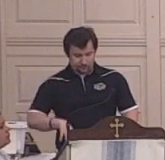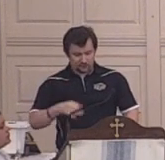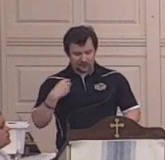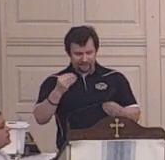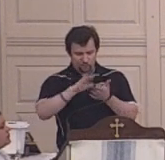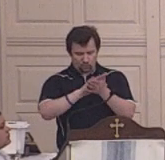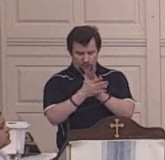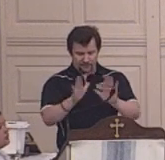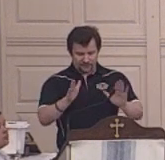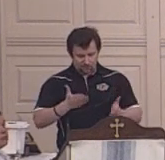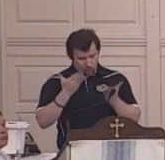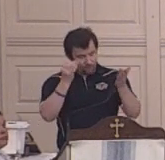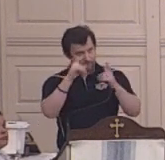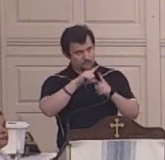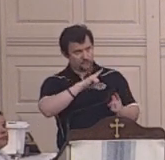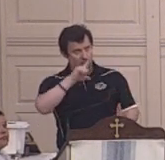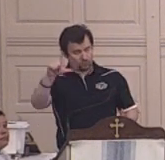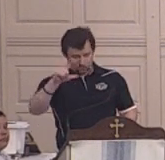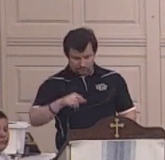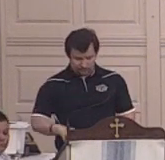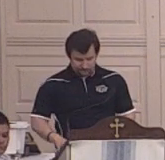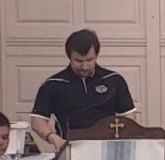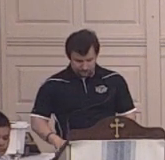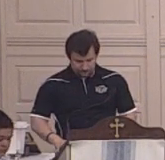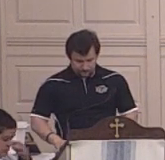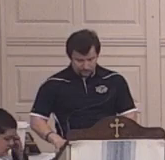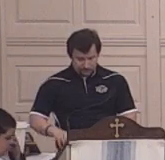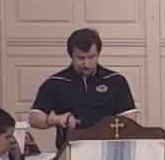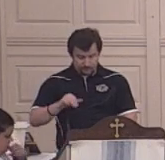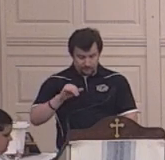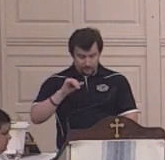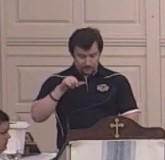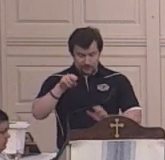bulls as peace offerings to the Lord,